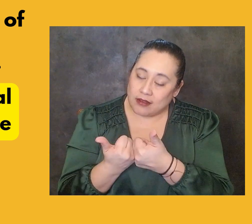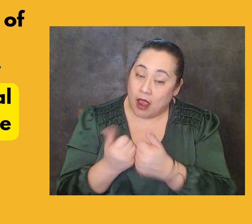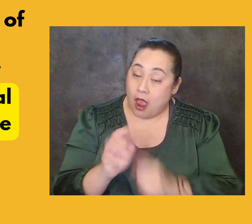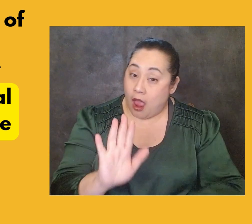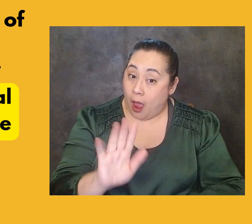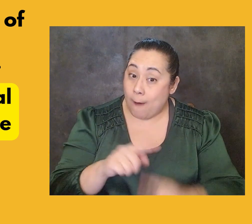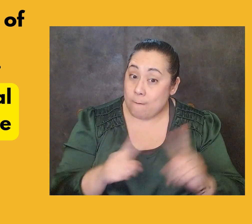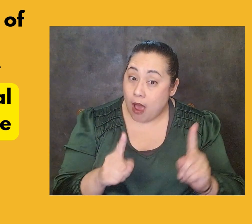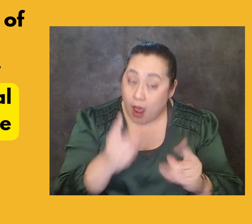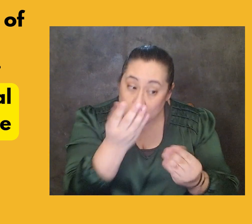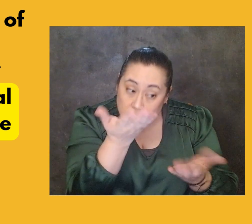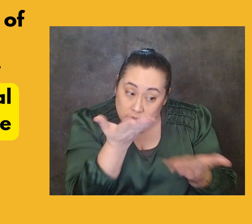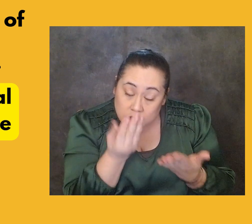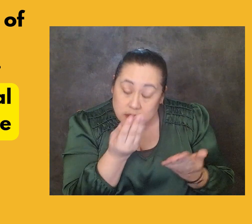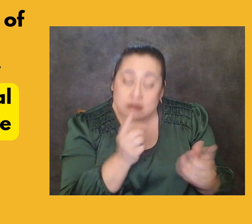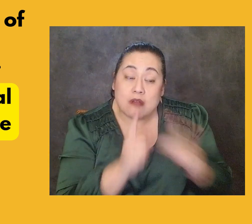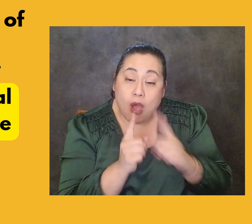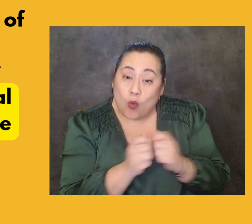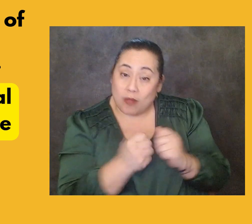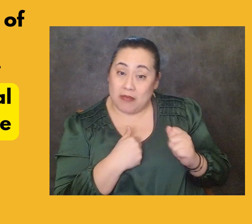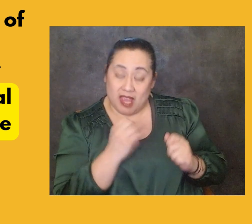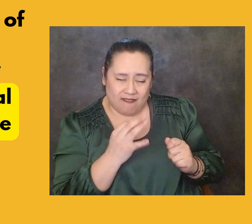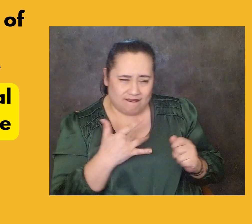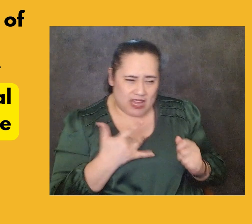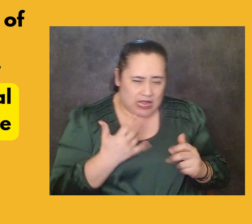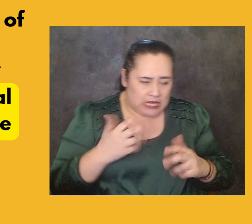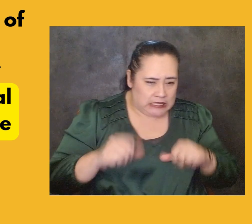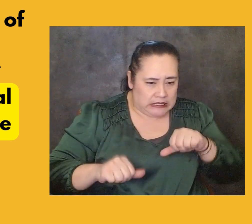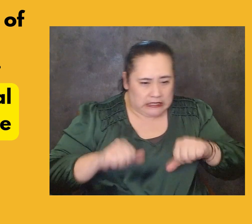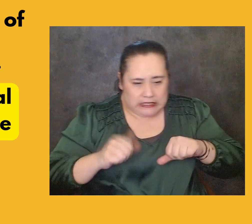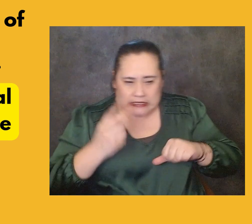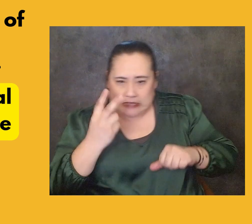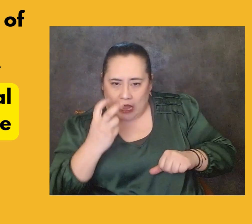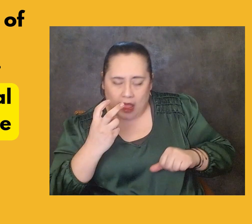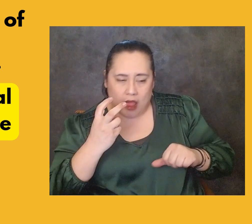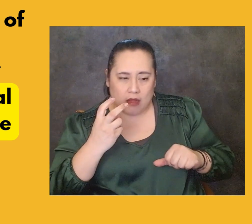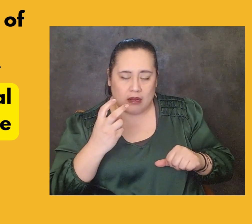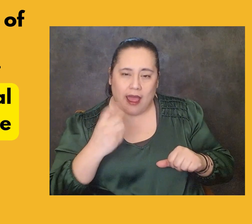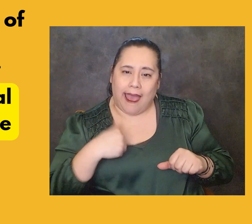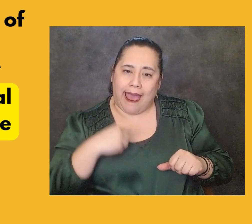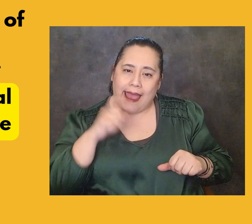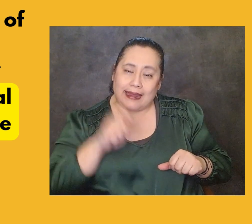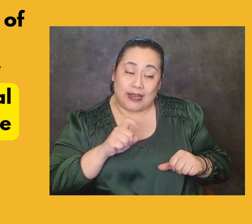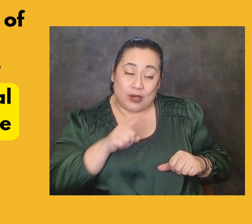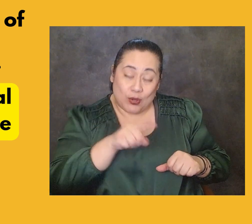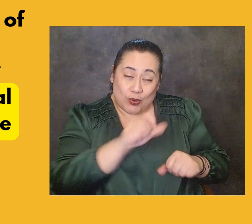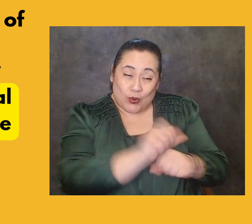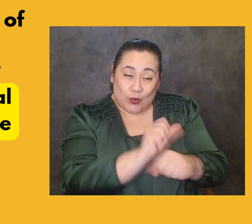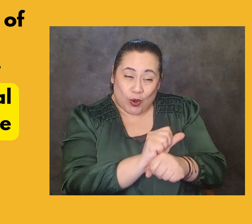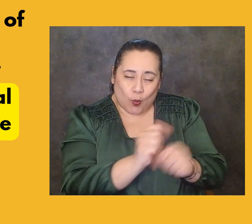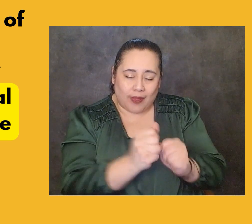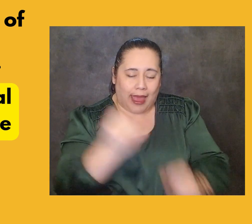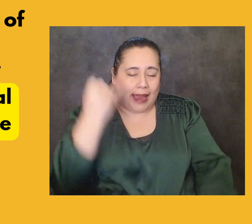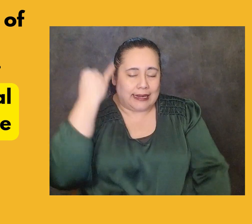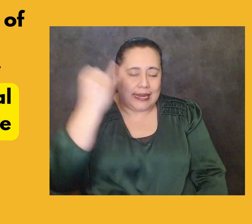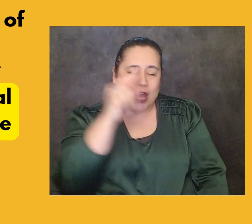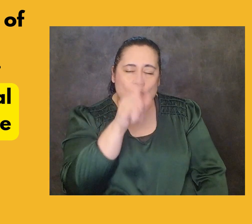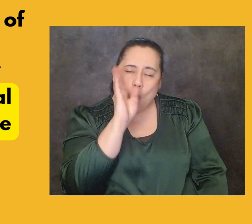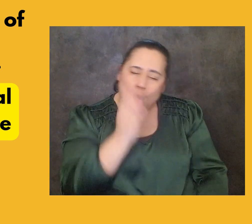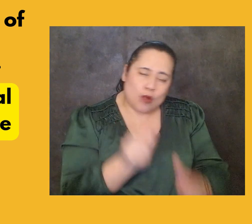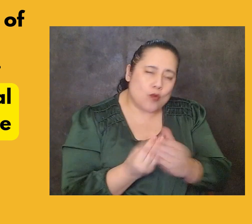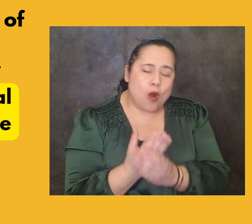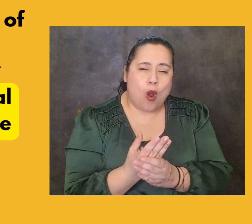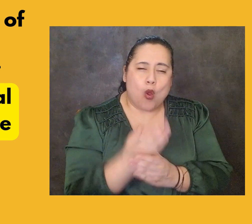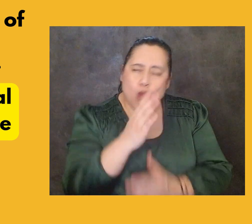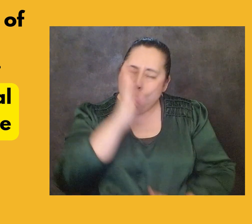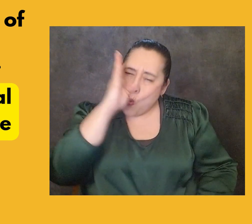level, accept some challenges. If you're unsure of something, I need you to work with the idea that you will